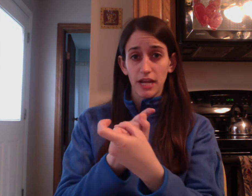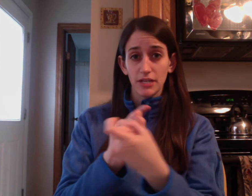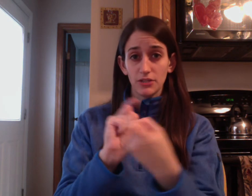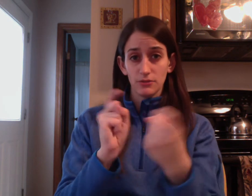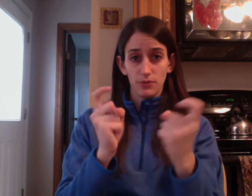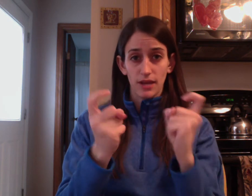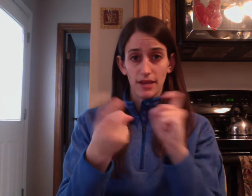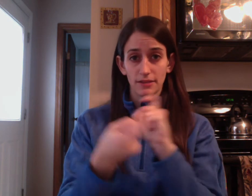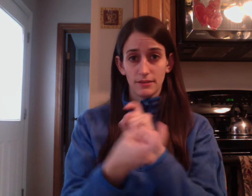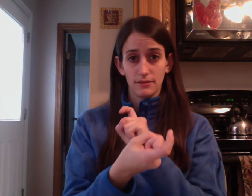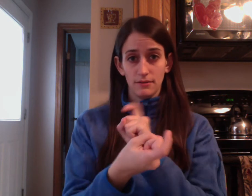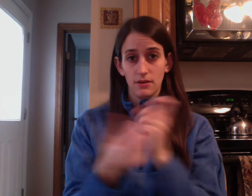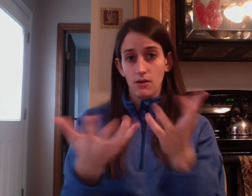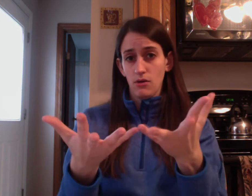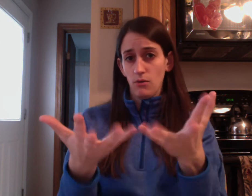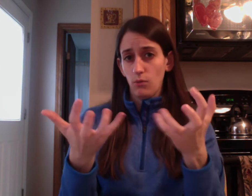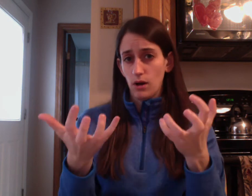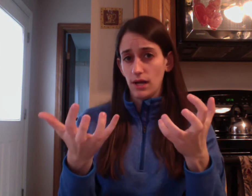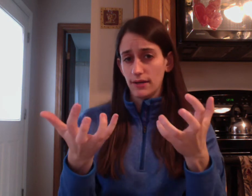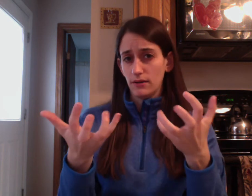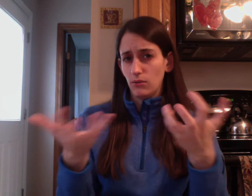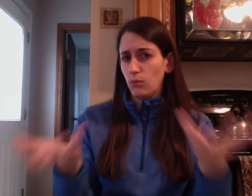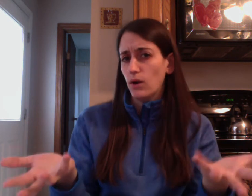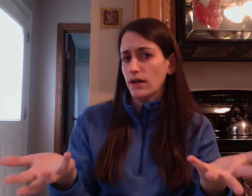change with an X, want, what?